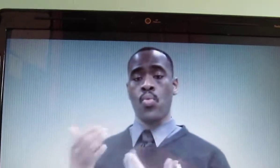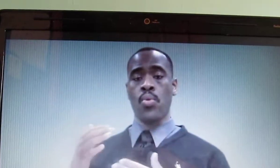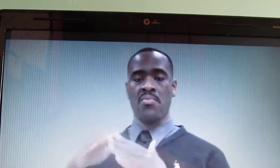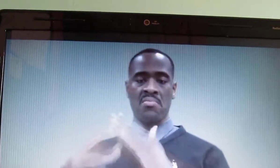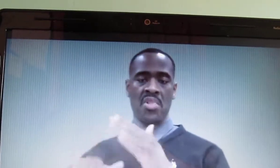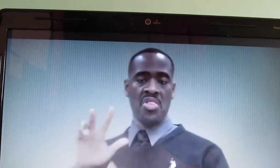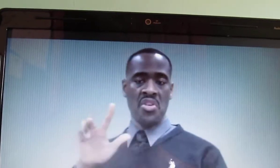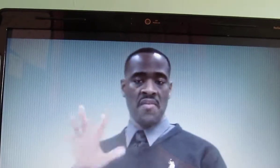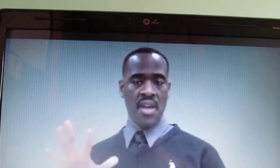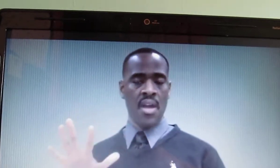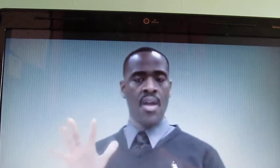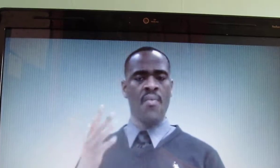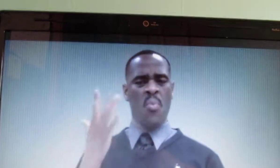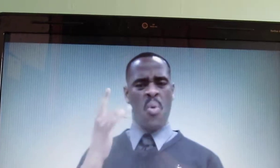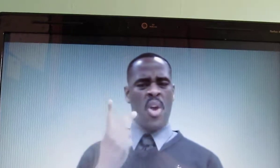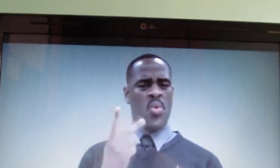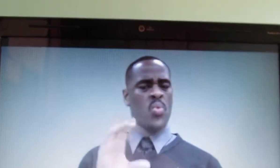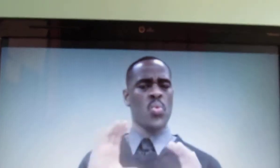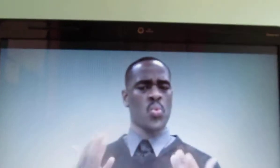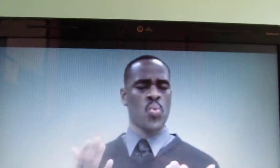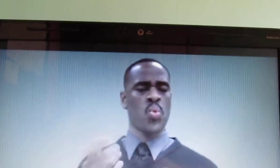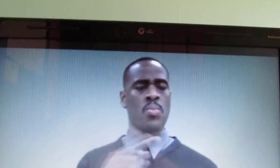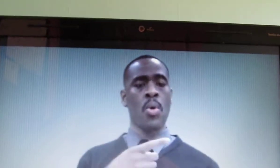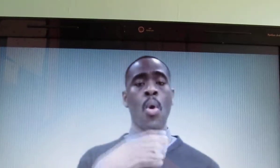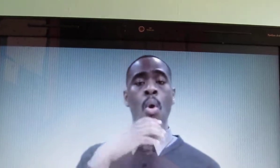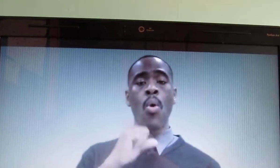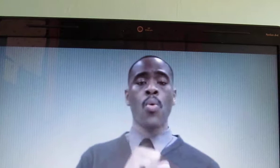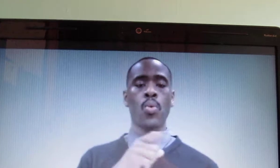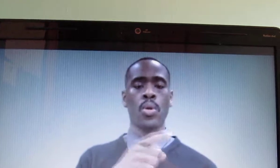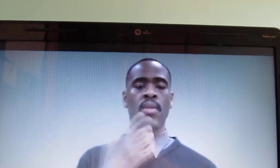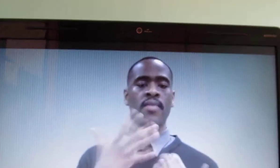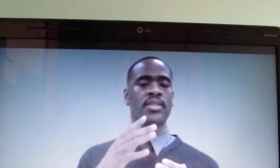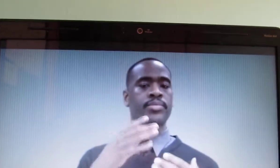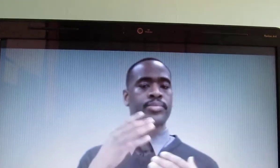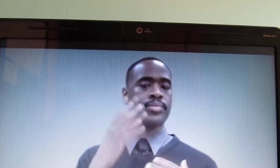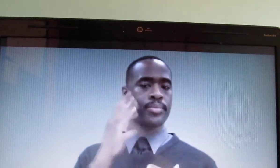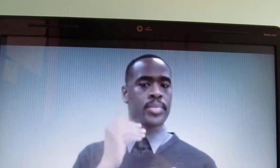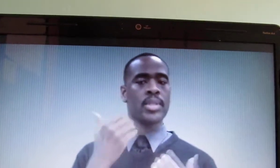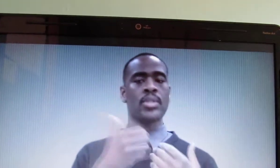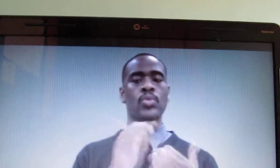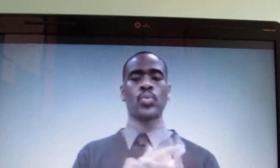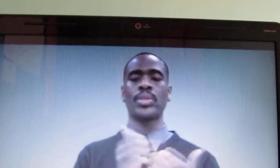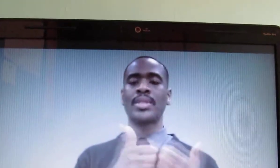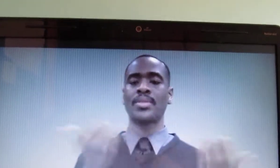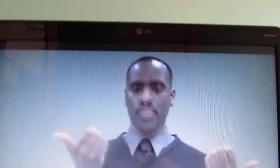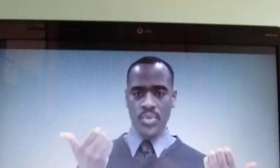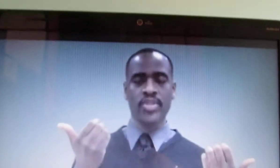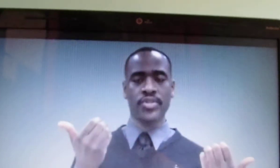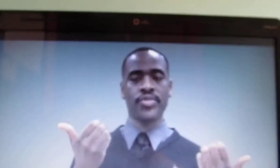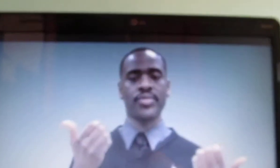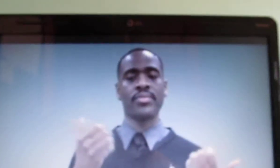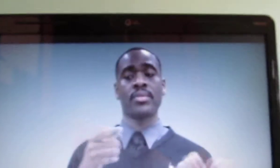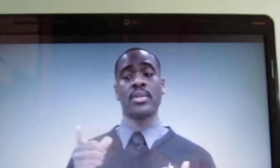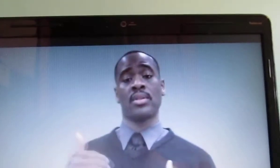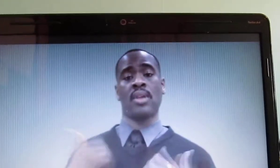Those 55 and older, and those that were 35 and younger. We figured with the older group they'd have